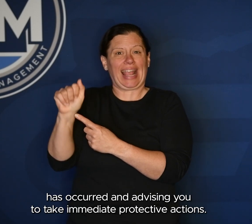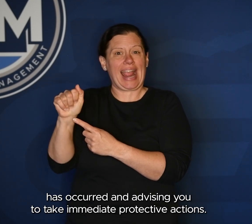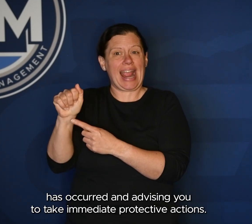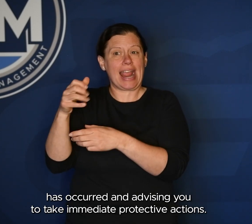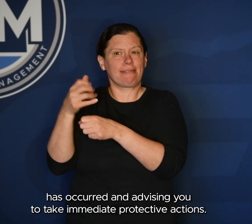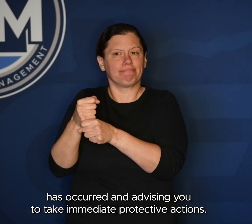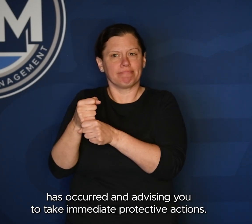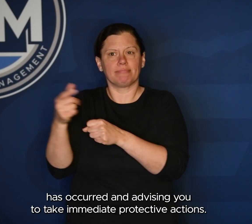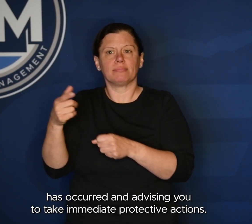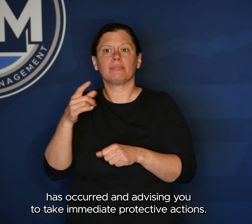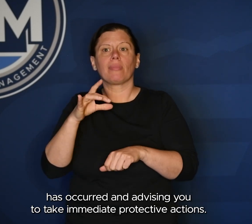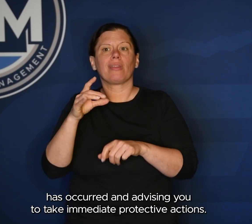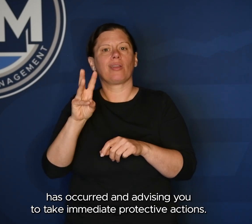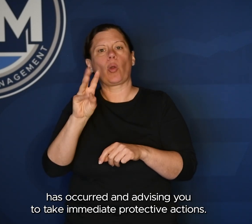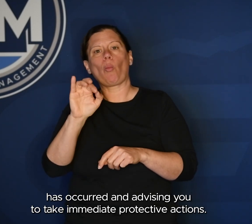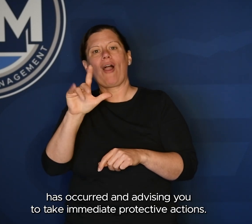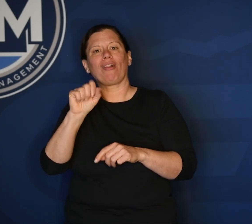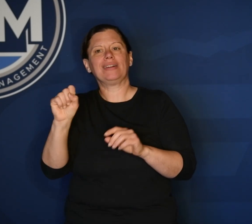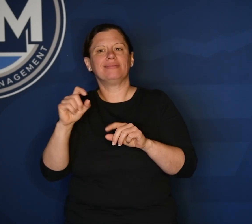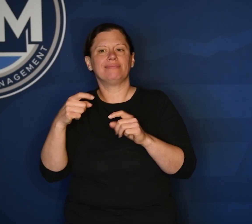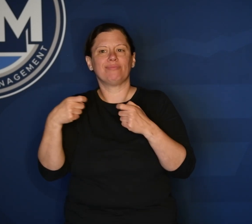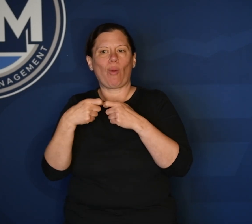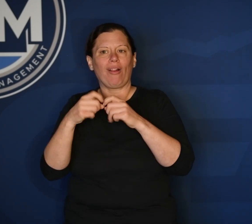take immediate protective actions.